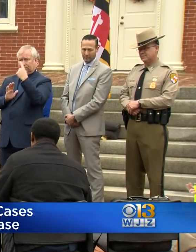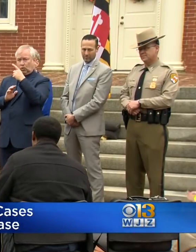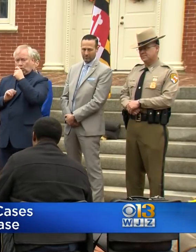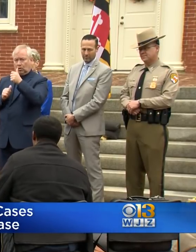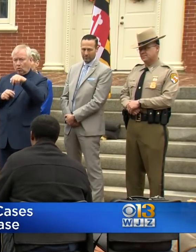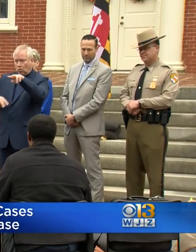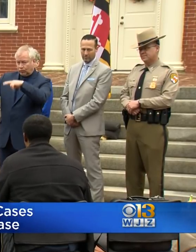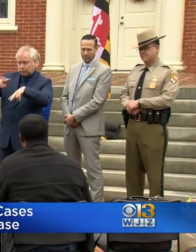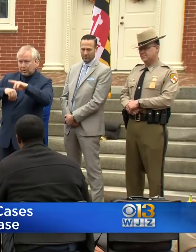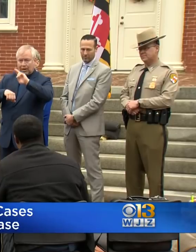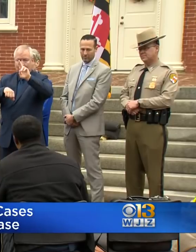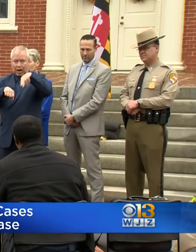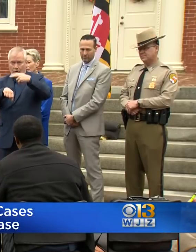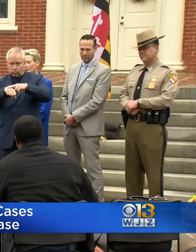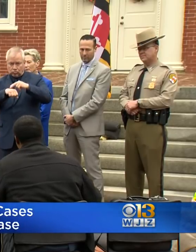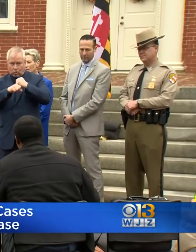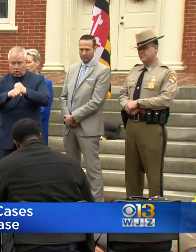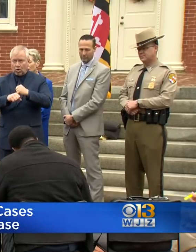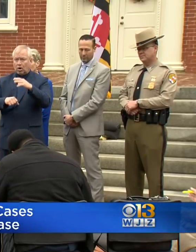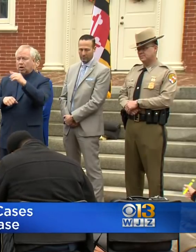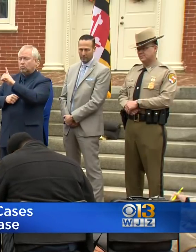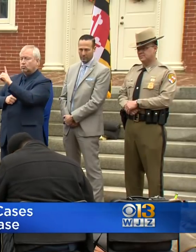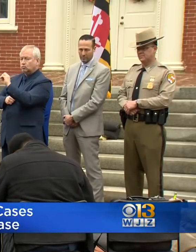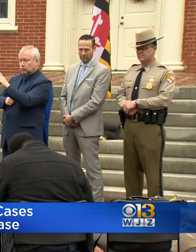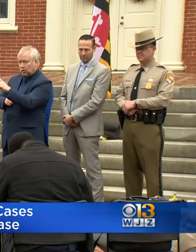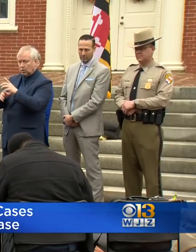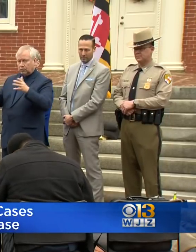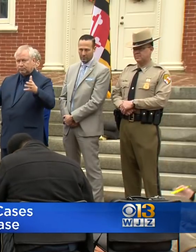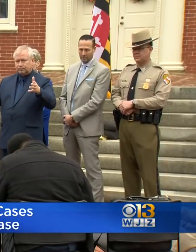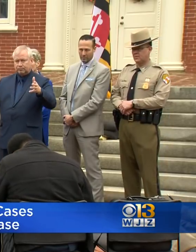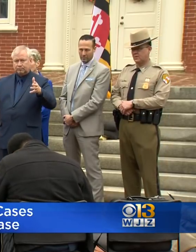Yeah. Right.